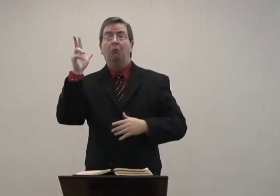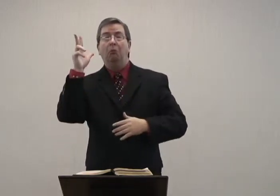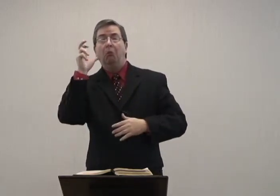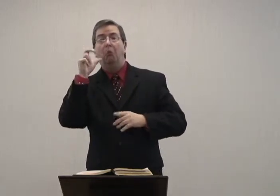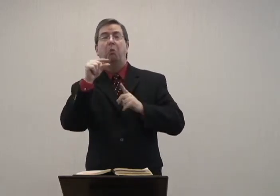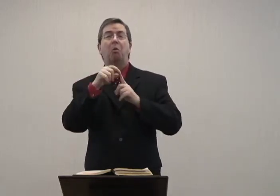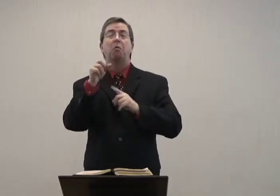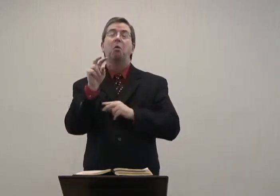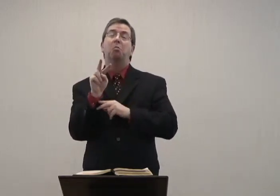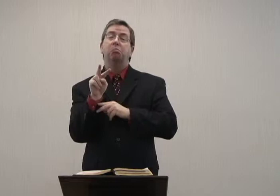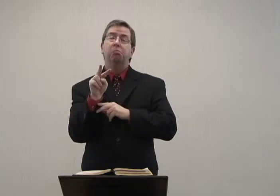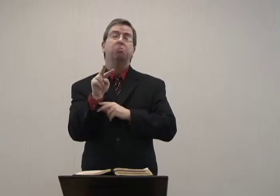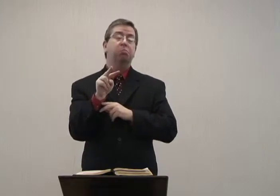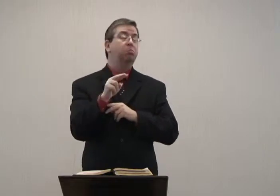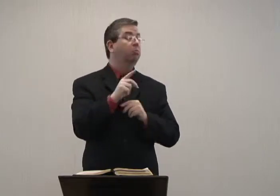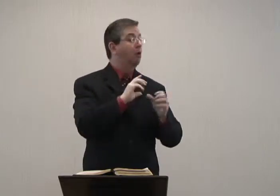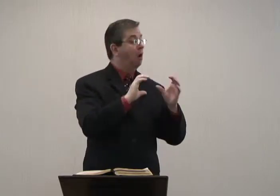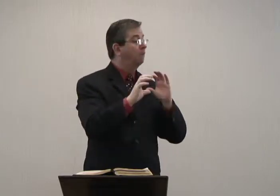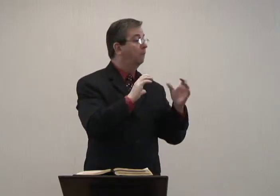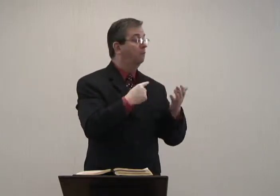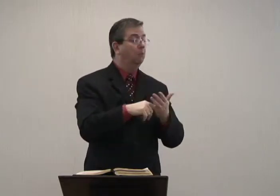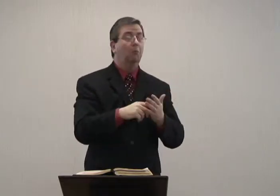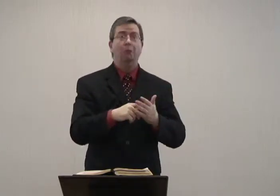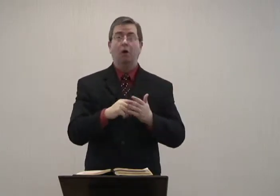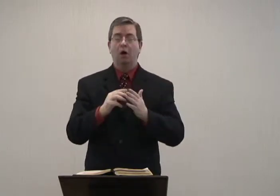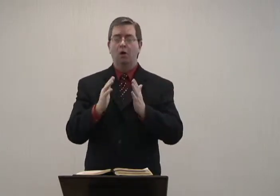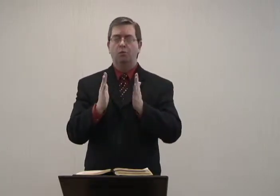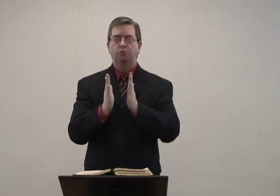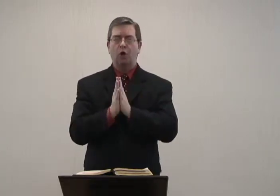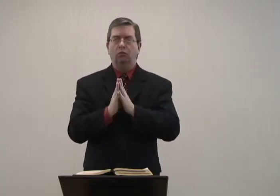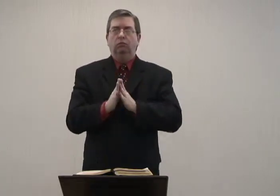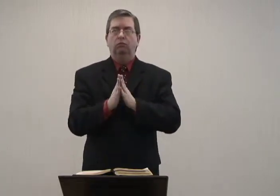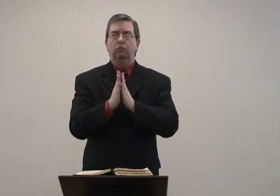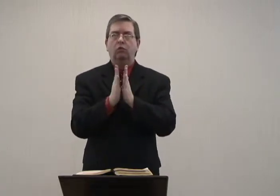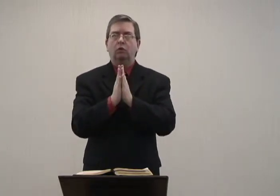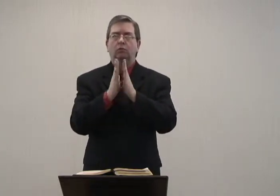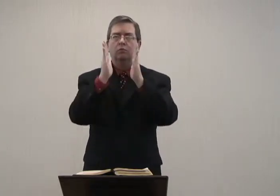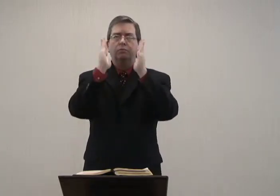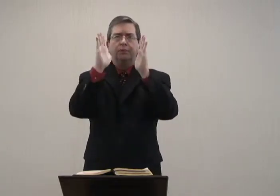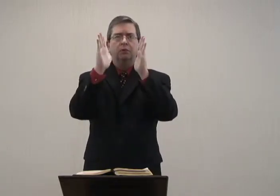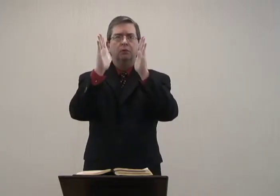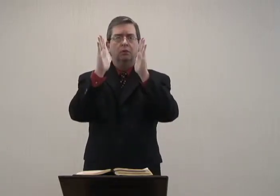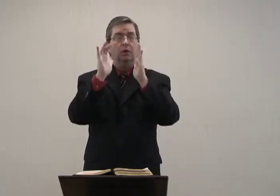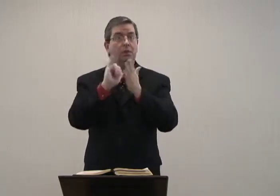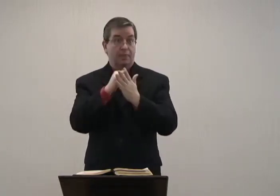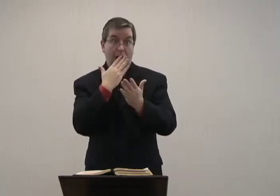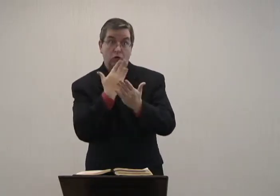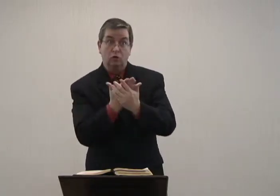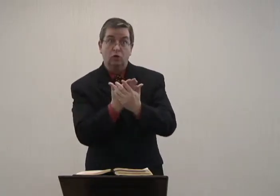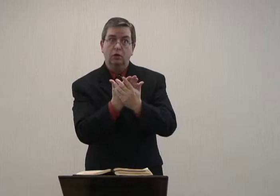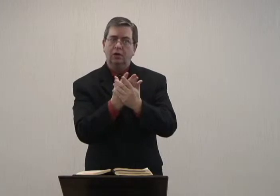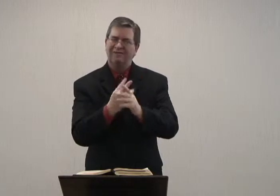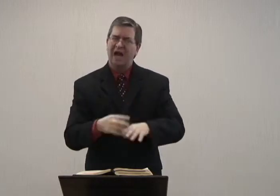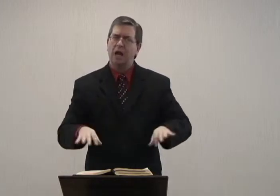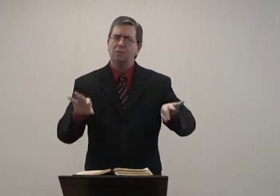I'm excited. They'll listen to the Word of God and talk to their friends, but in prayer, they all pay attention. That's